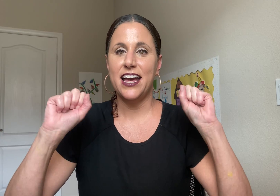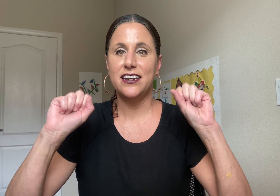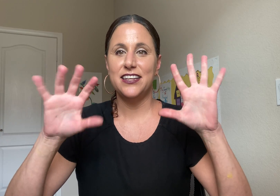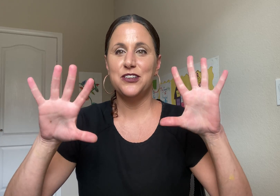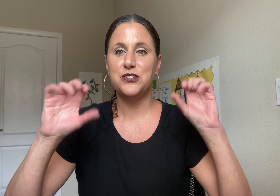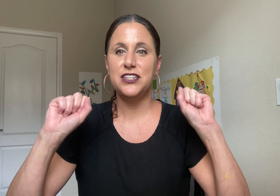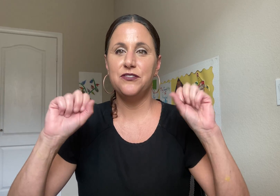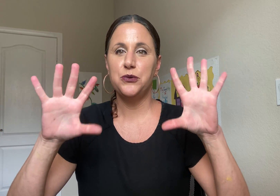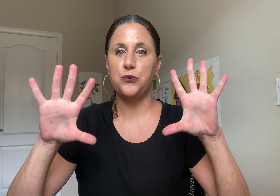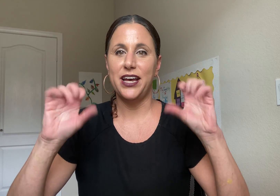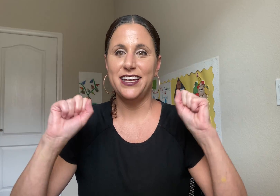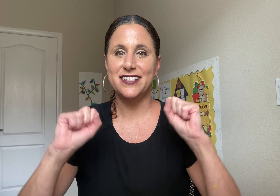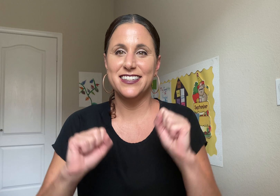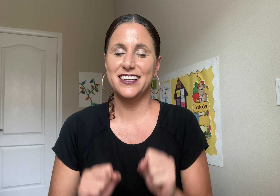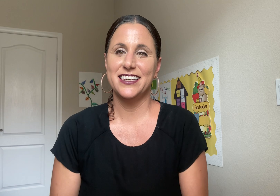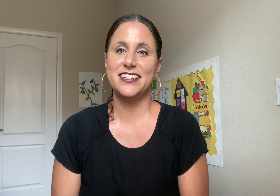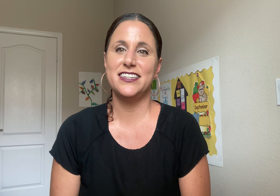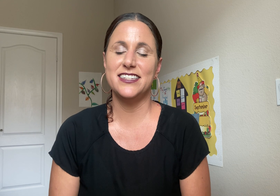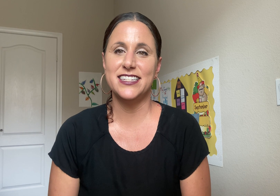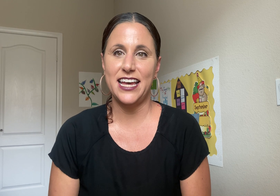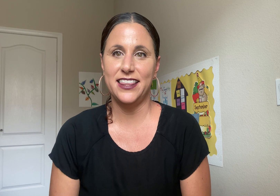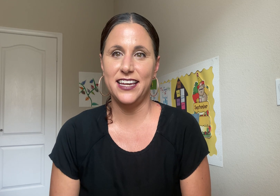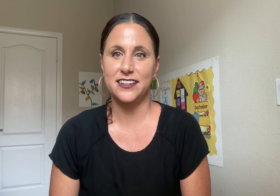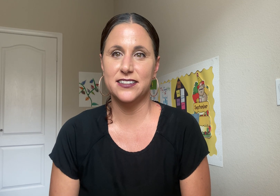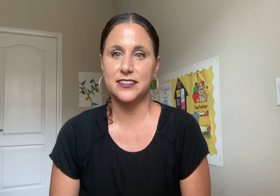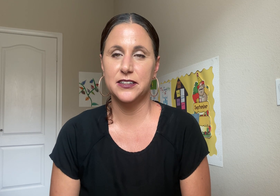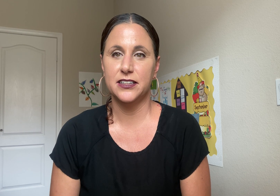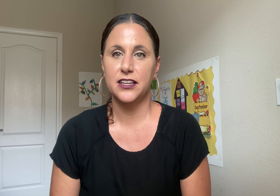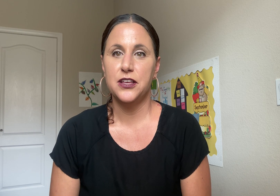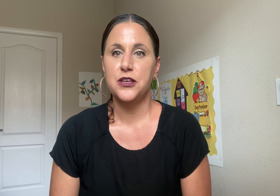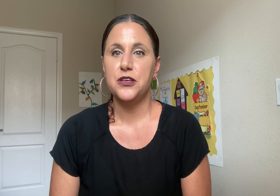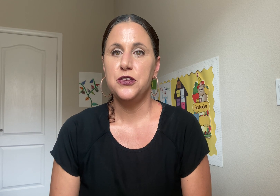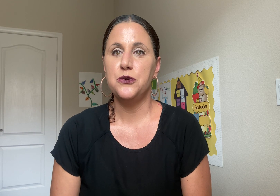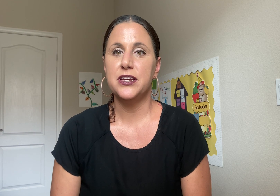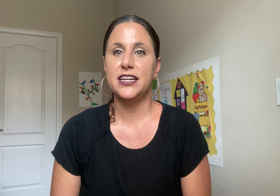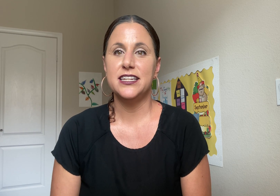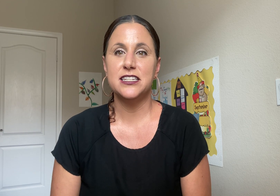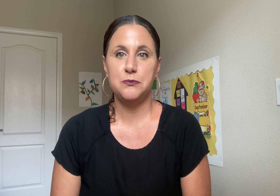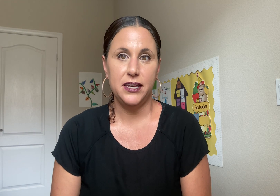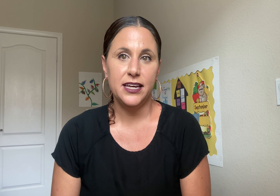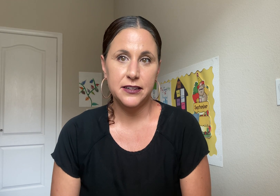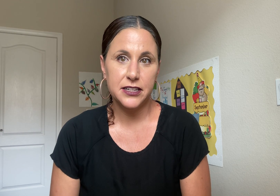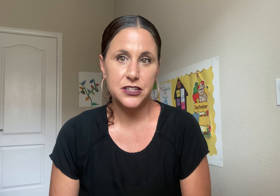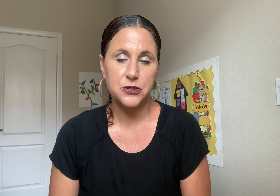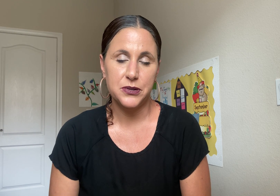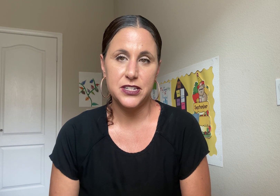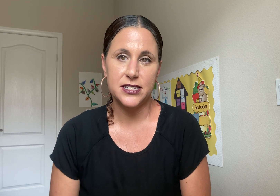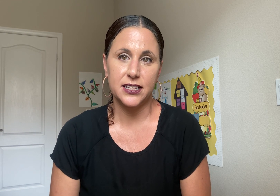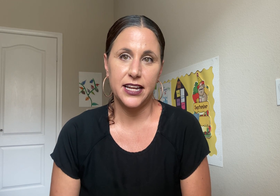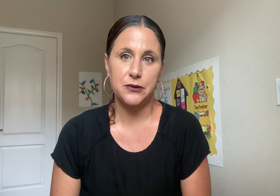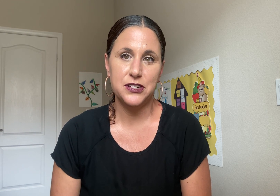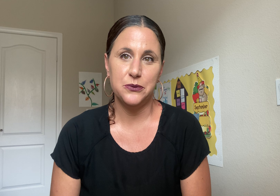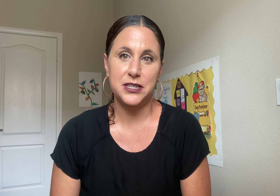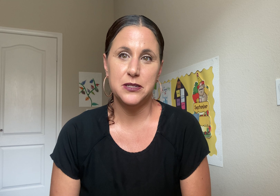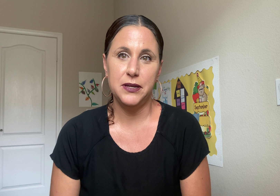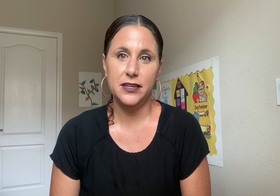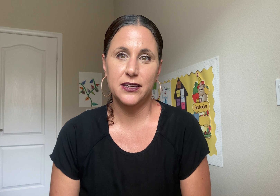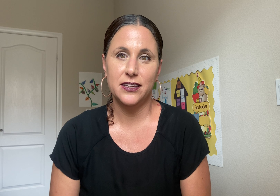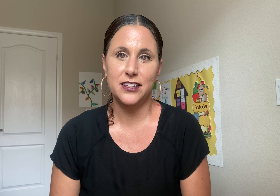And there's different ways to say things. You can speak English, which is the language that we speak. You